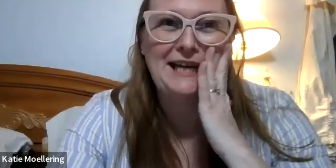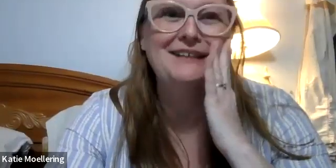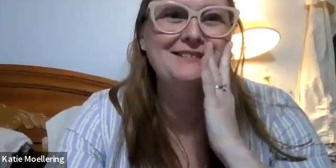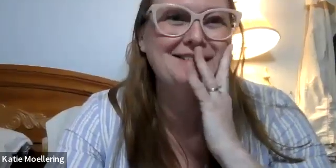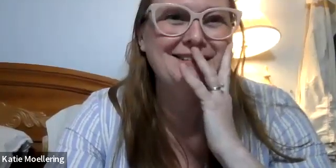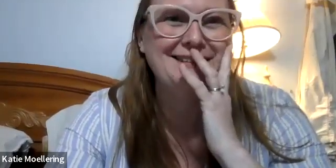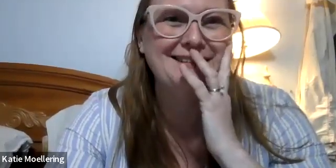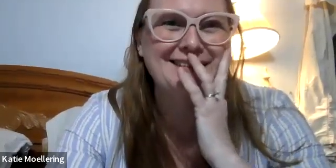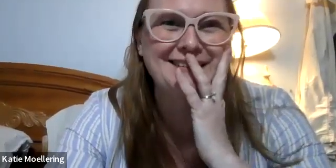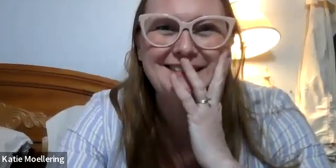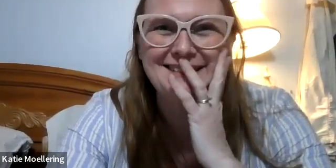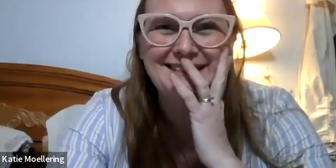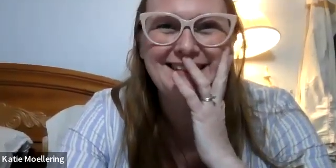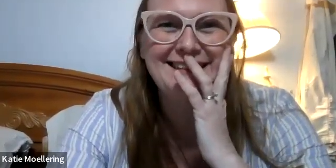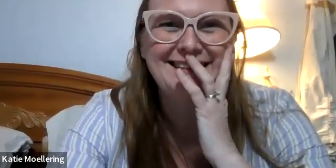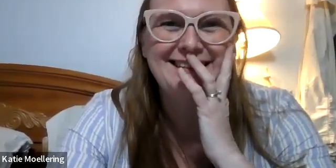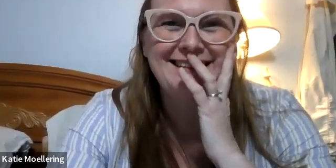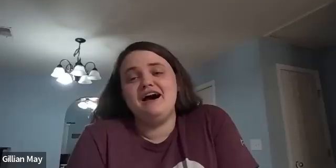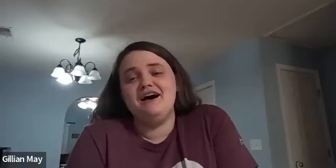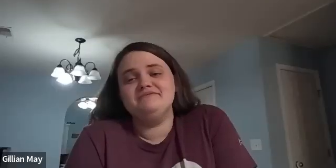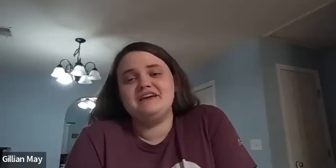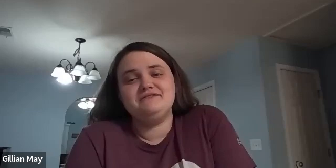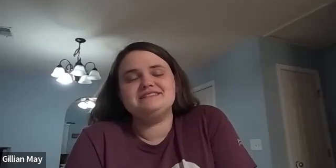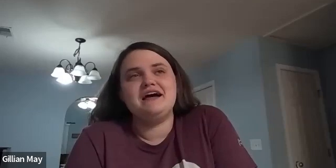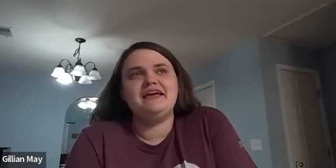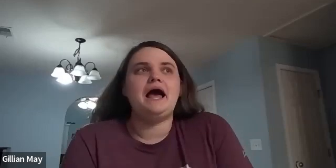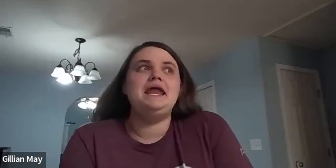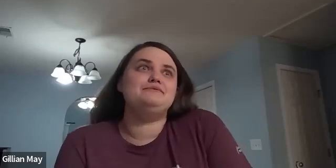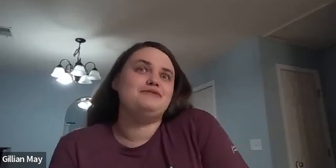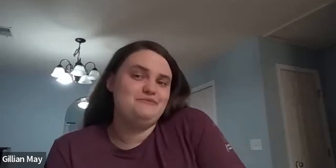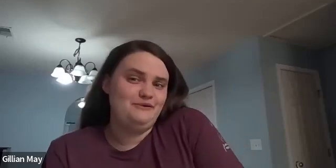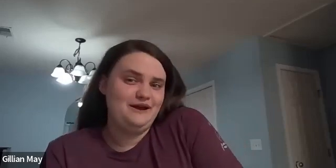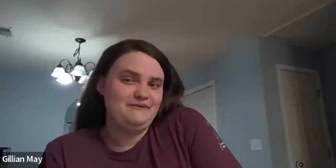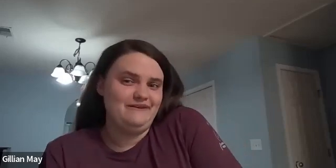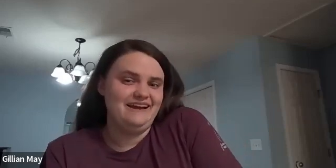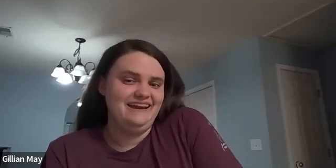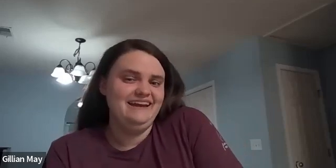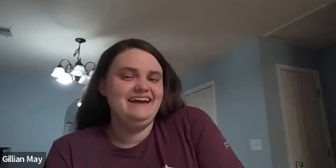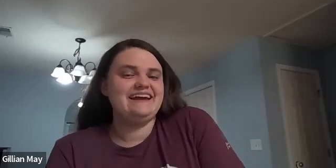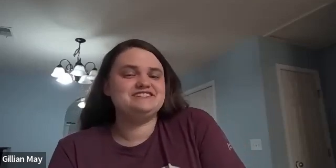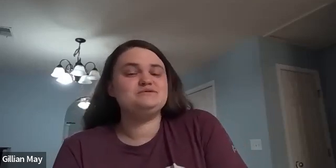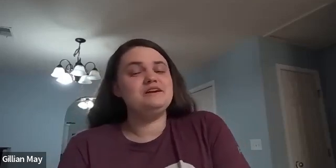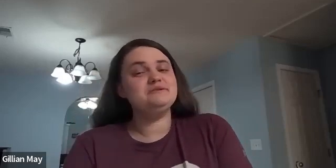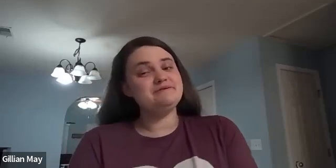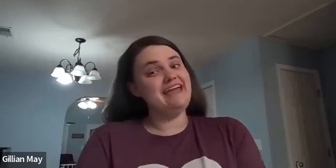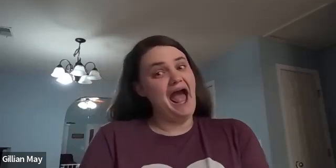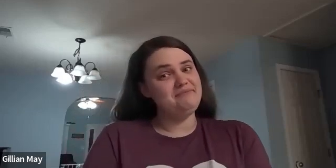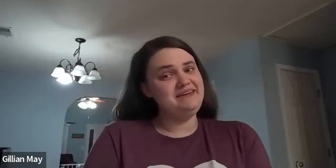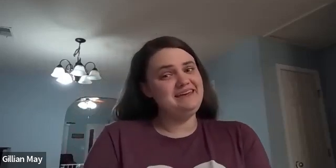sign. I understand. Thankfully, it's not like an inappropriate one. It's just one could be really happy and